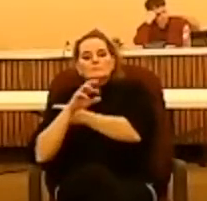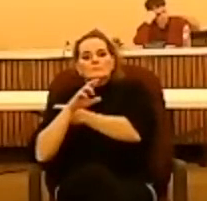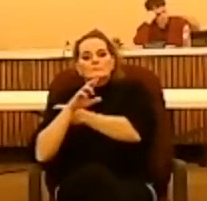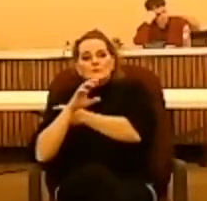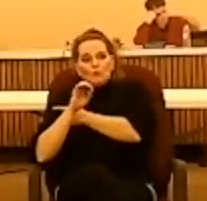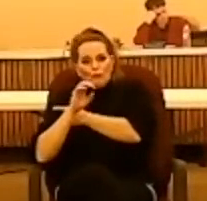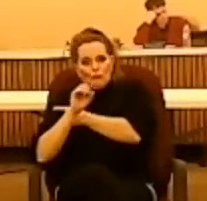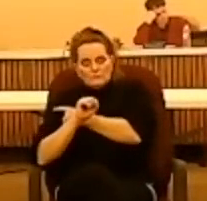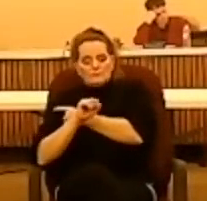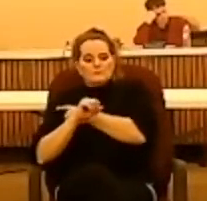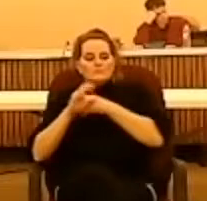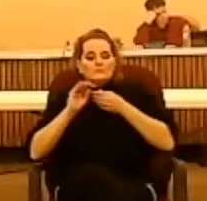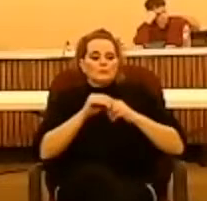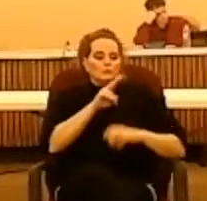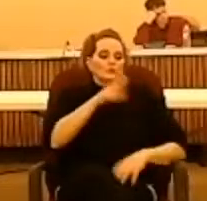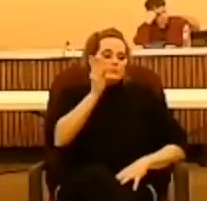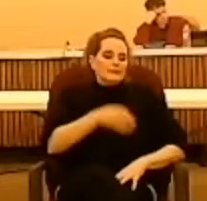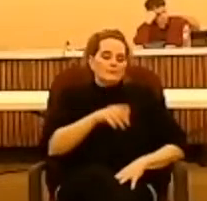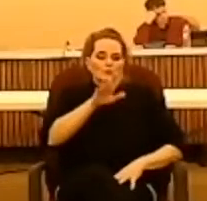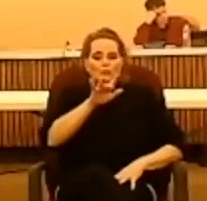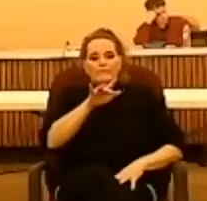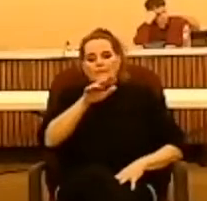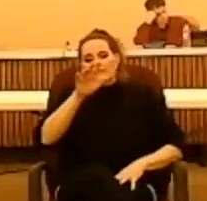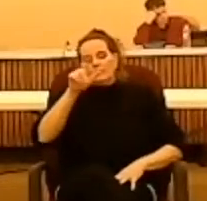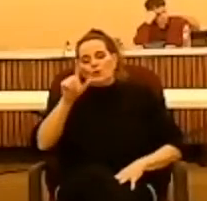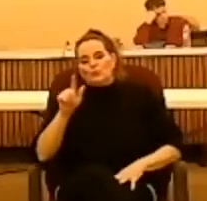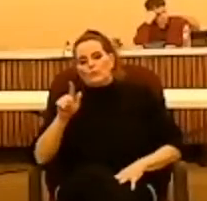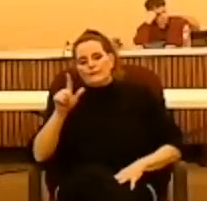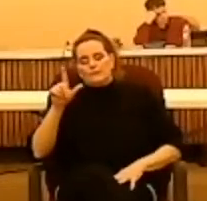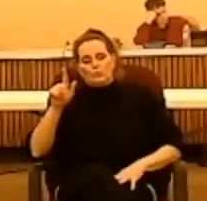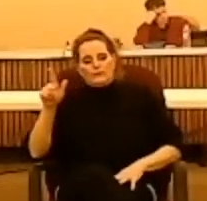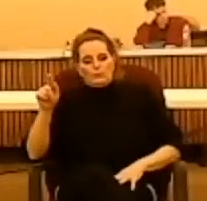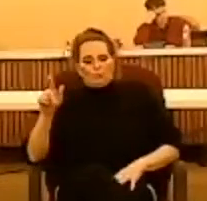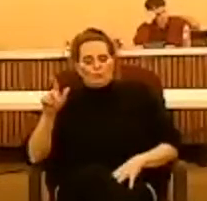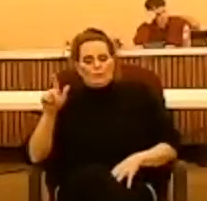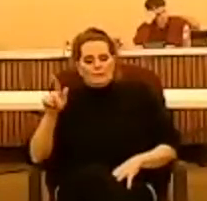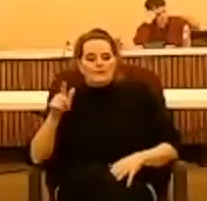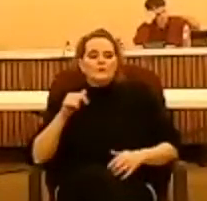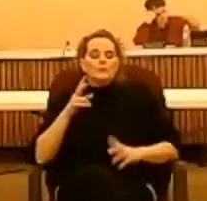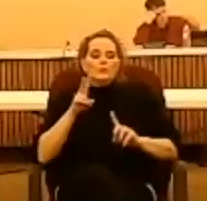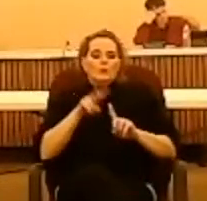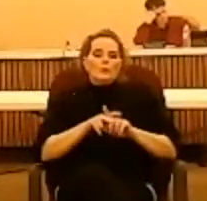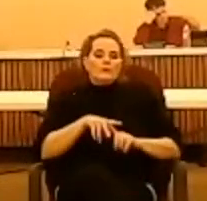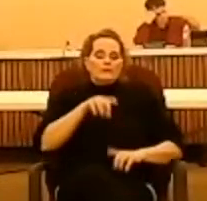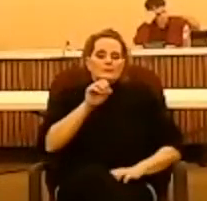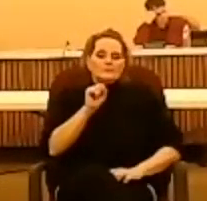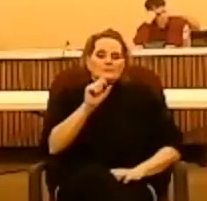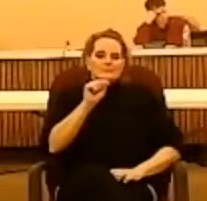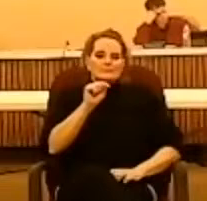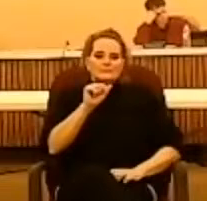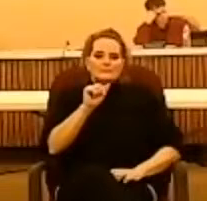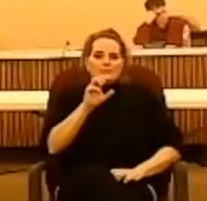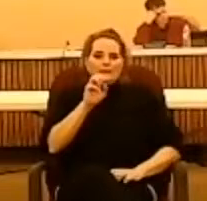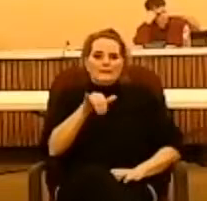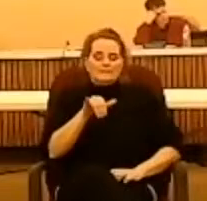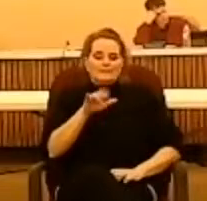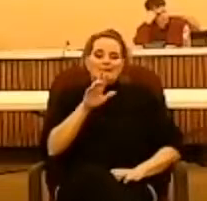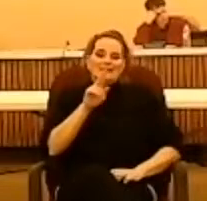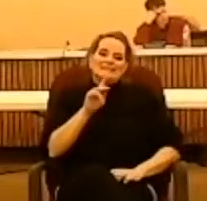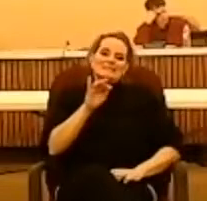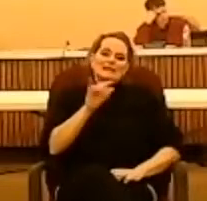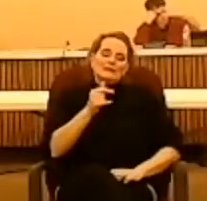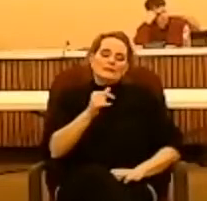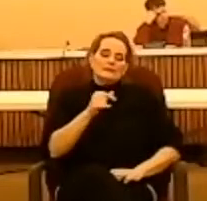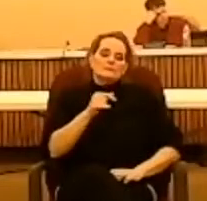I have Resolution number 2-25, 2021 to appoint Stacy B. Killings to the Youth Board. Second.